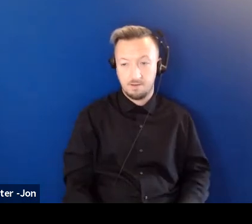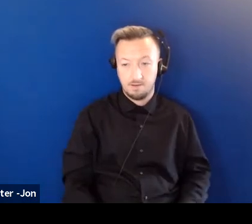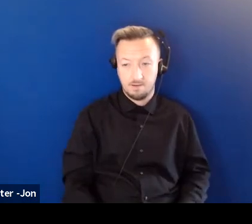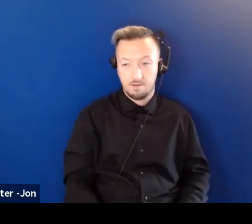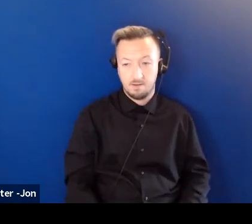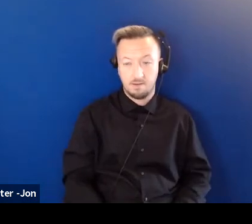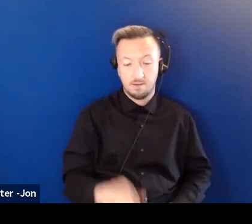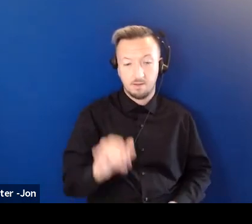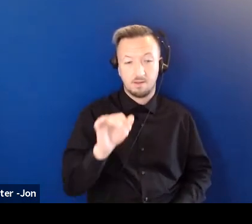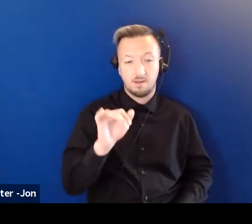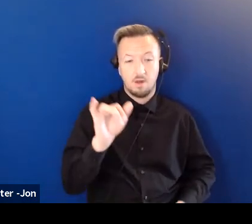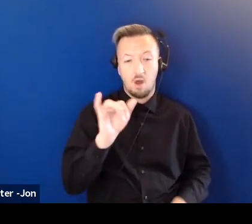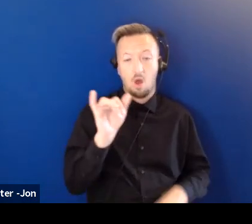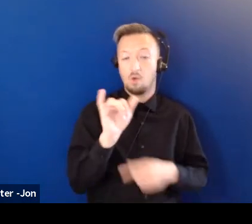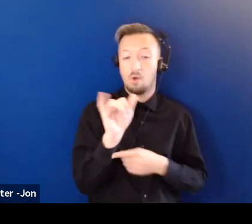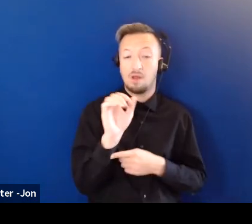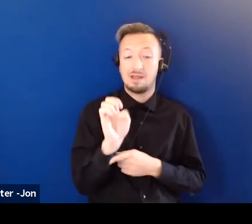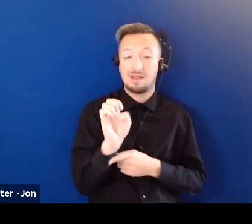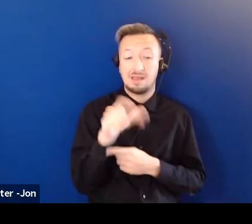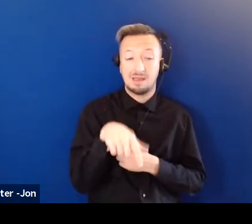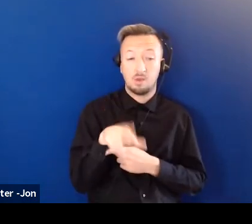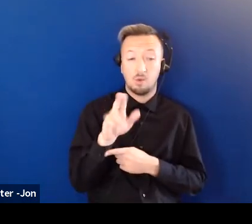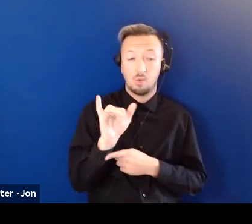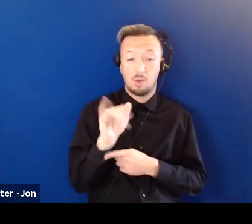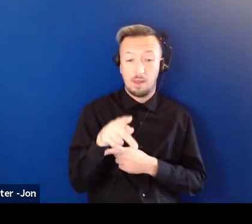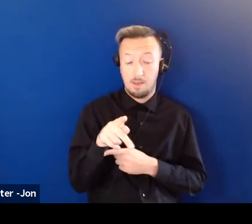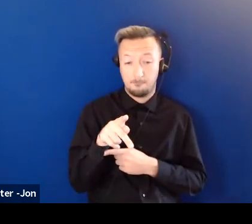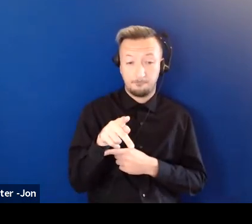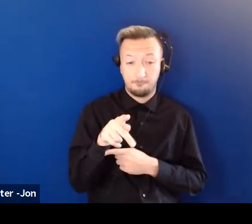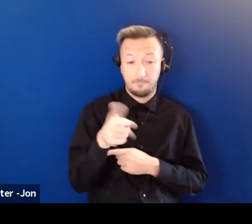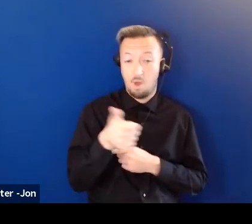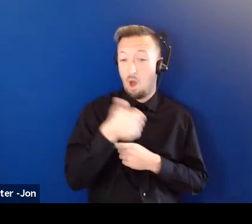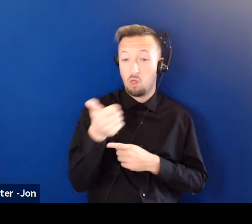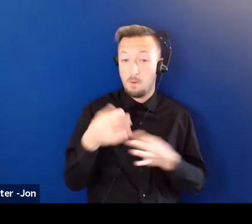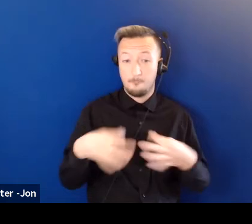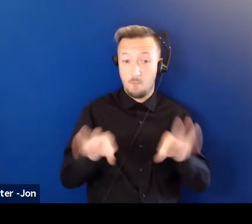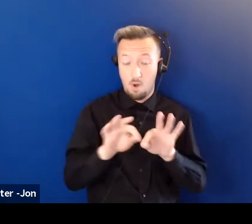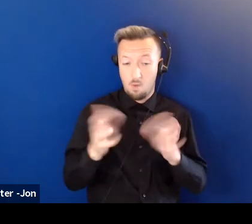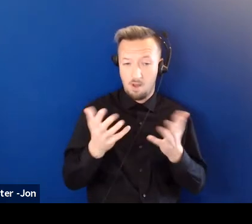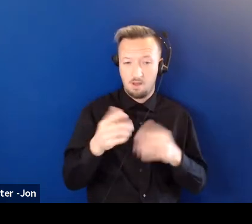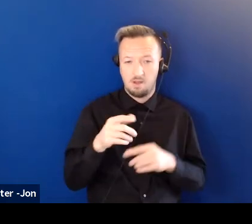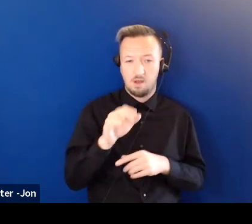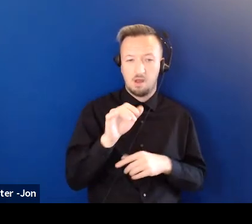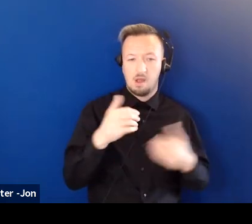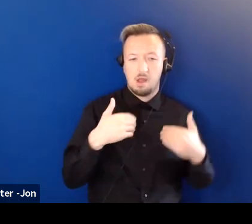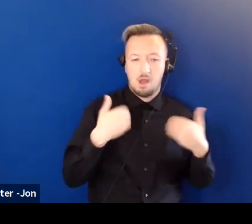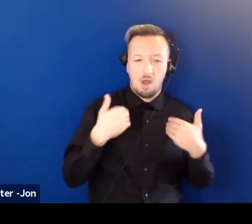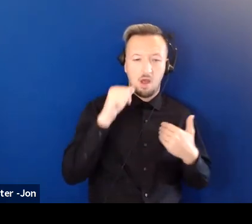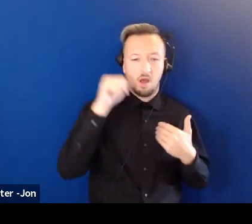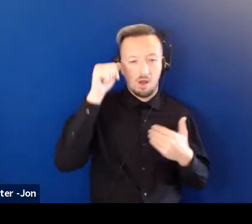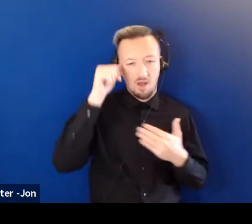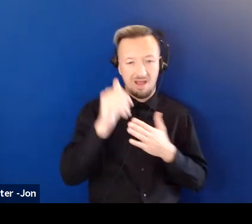thing about EQUIP is that an important aspect of it is the young adult leaders on Able SC